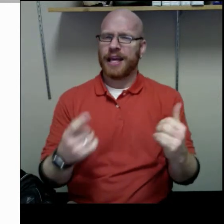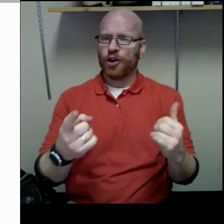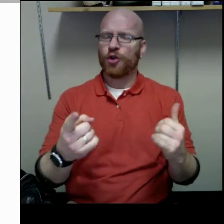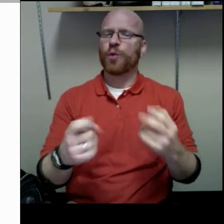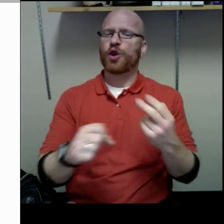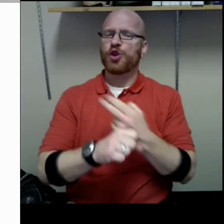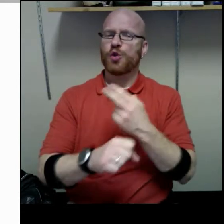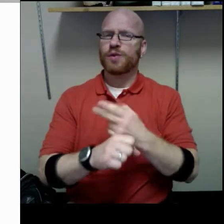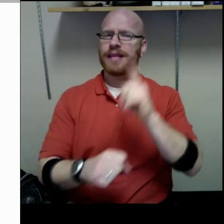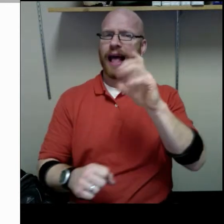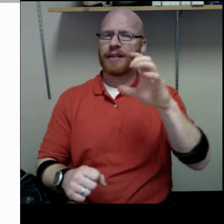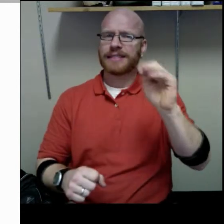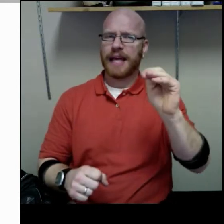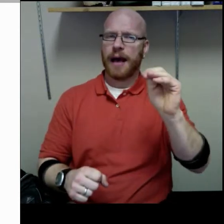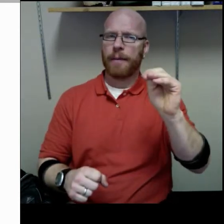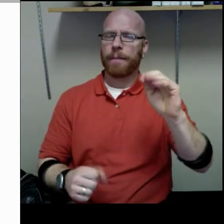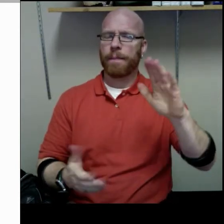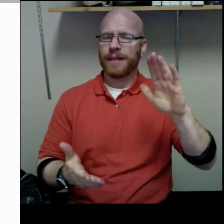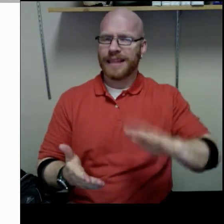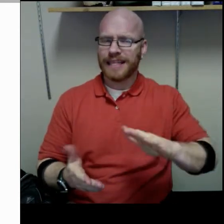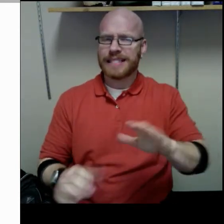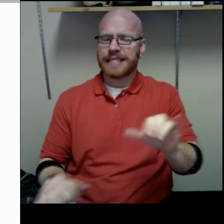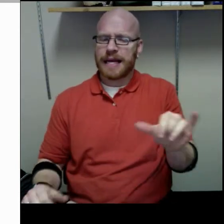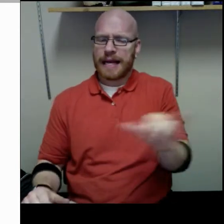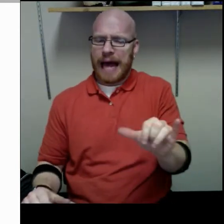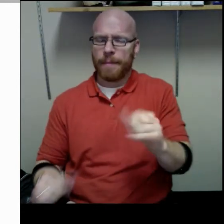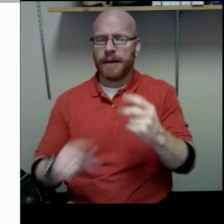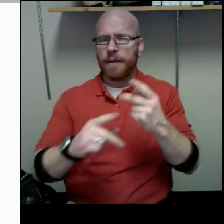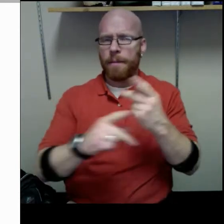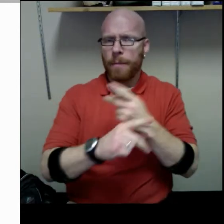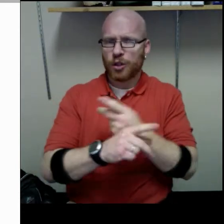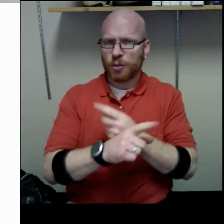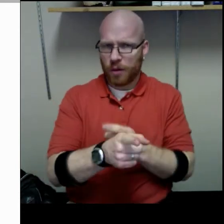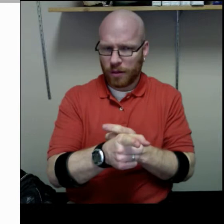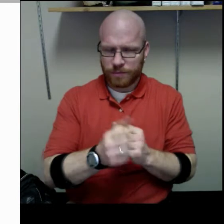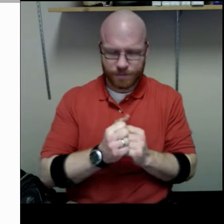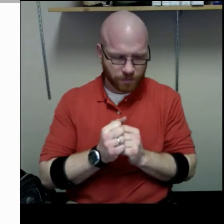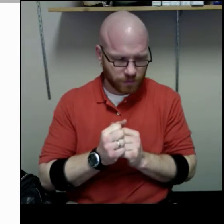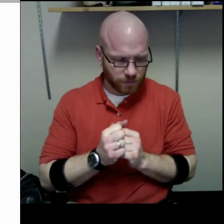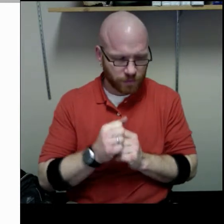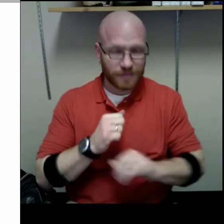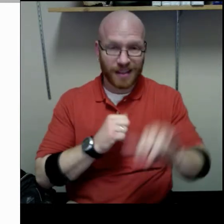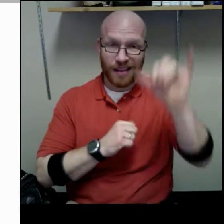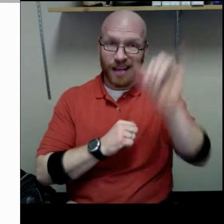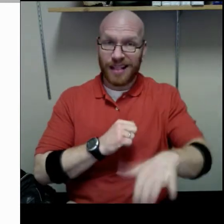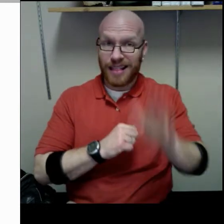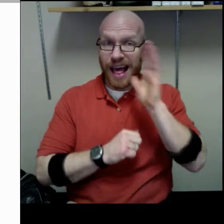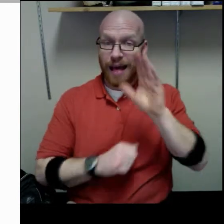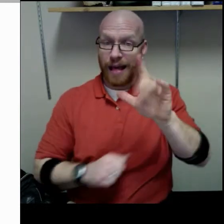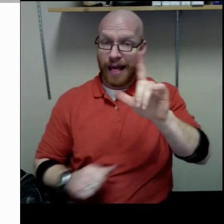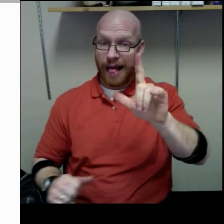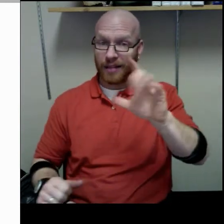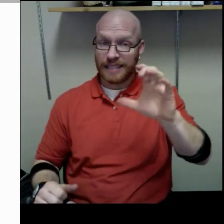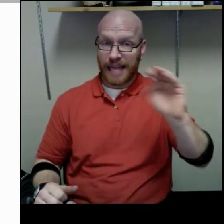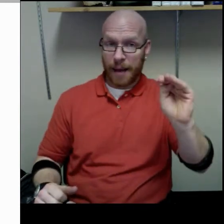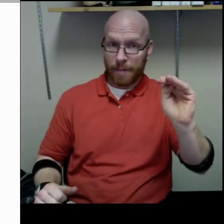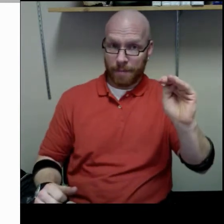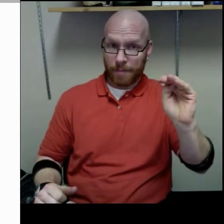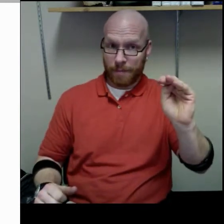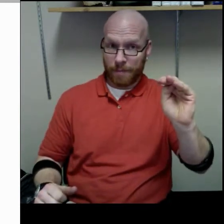Here we're going to use the LCM least common multiple. And that